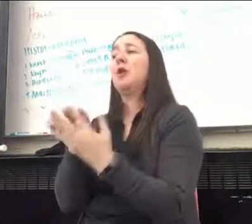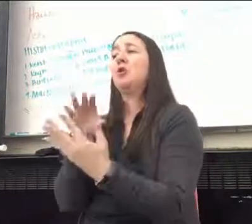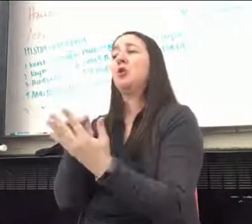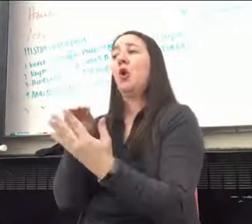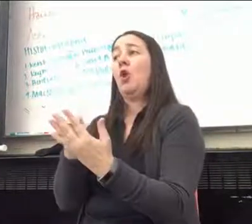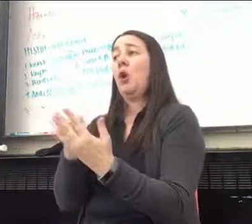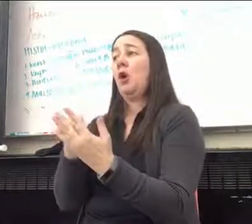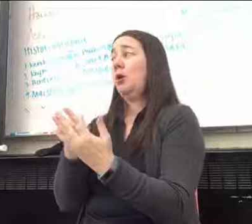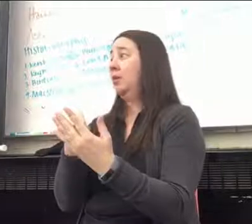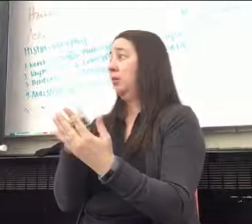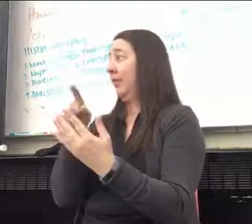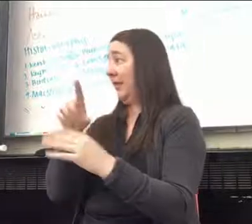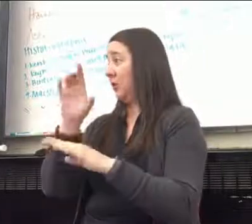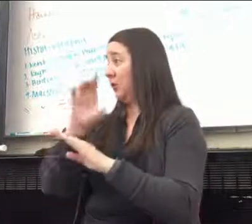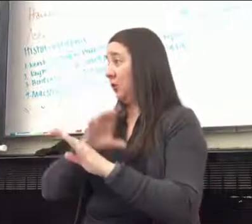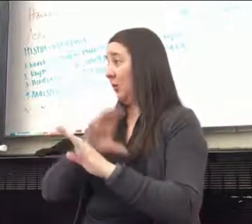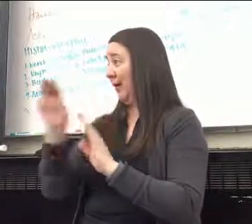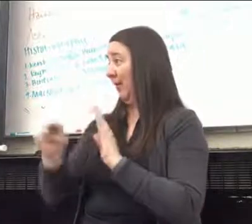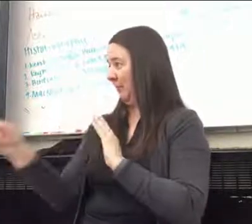there's not enough time to cover.